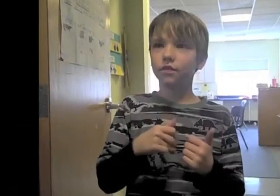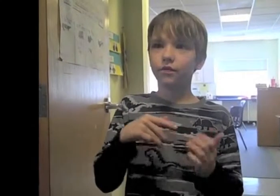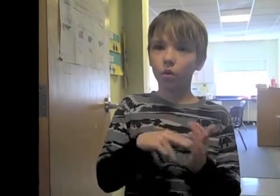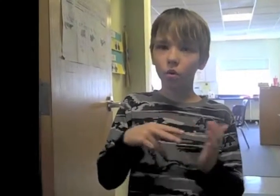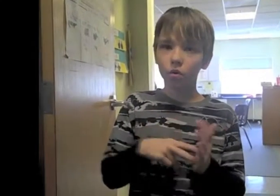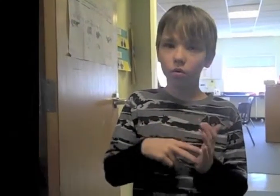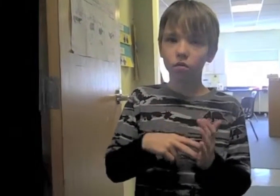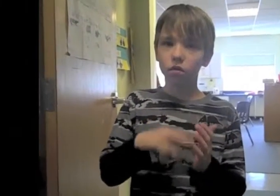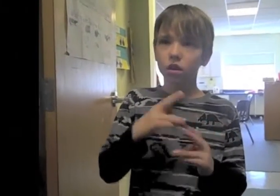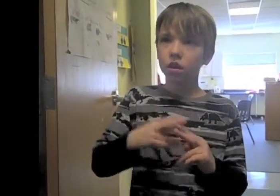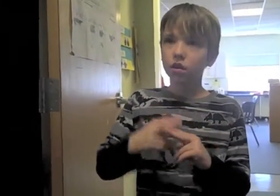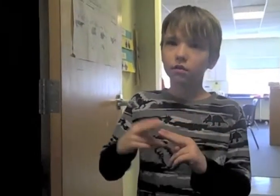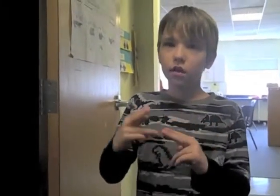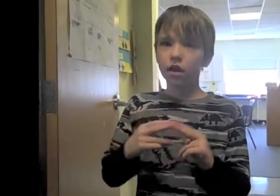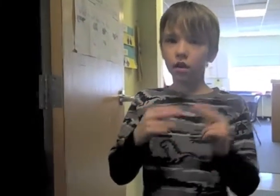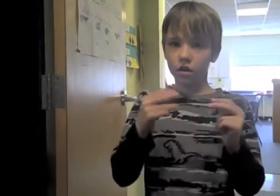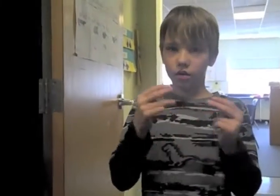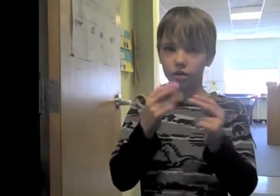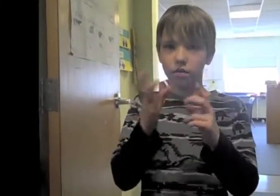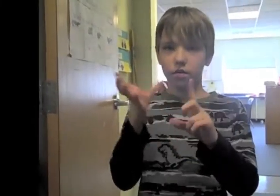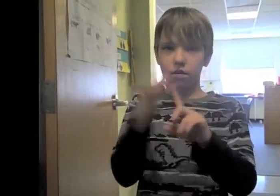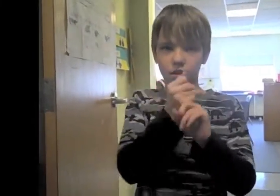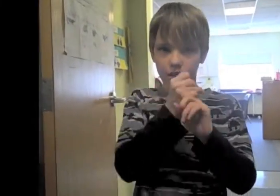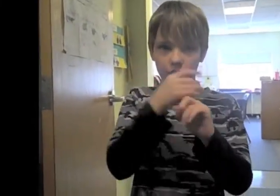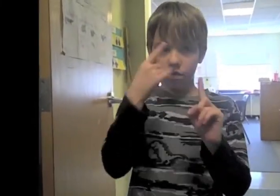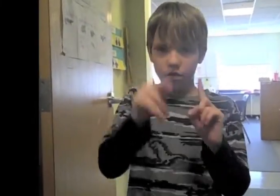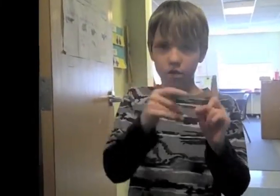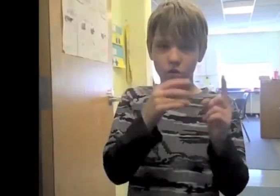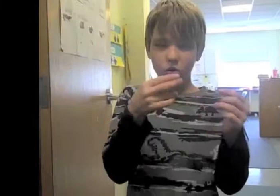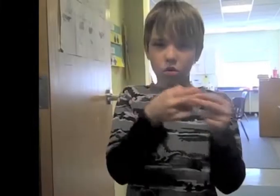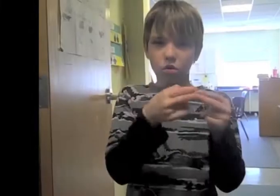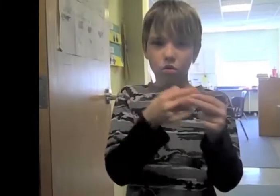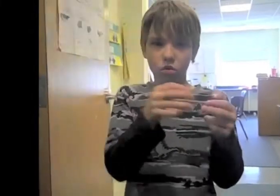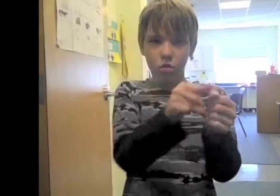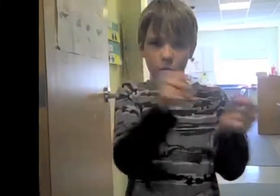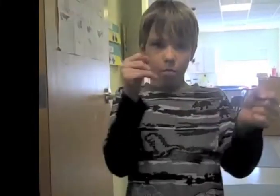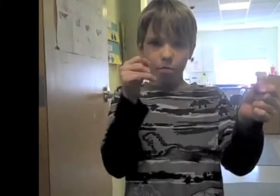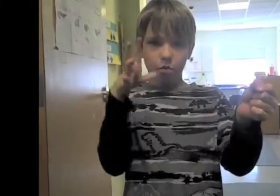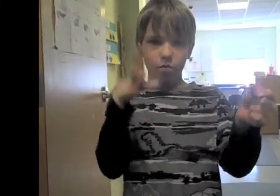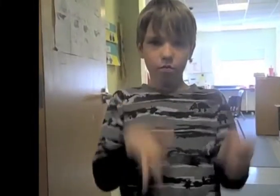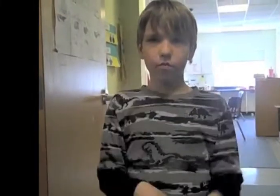Um, they used forks and knives. And they caught their food using a bone arrow.